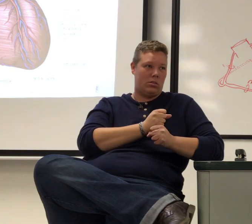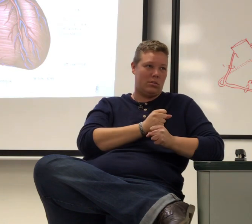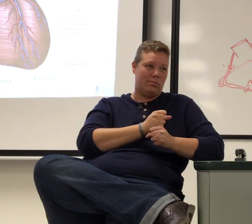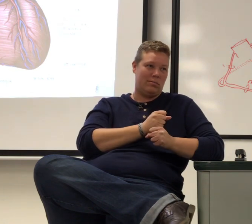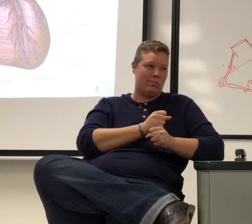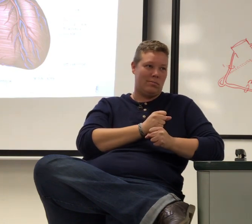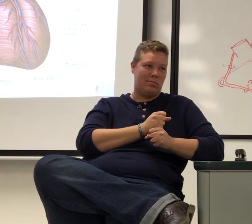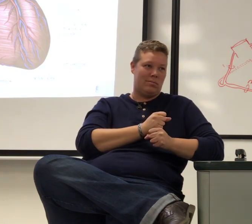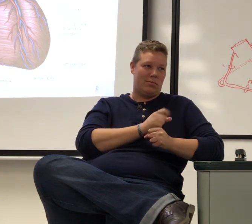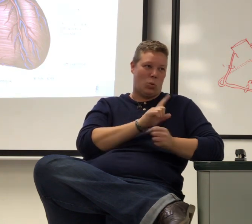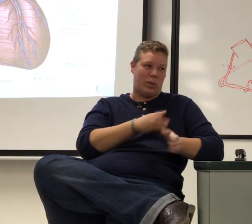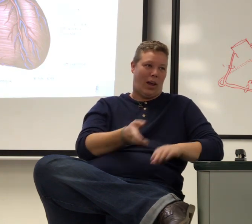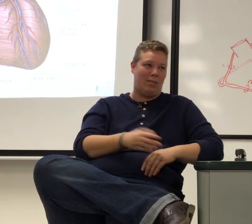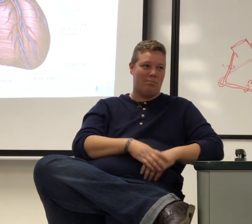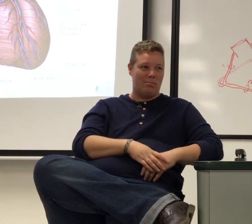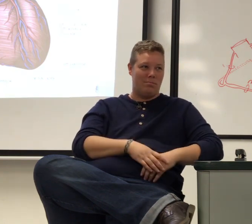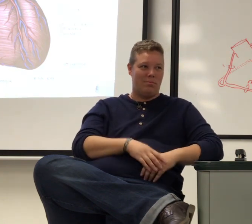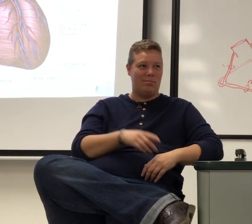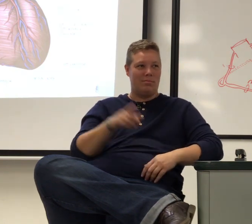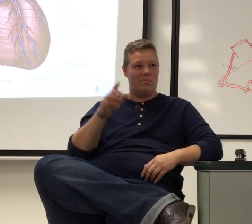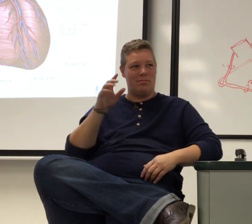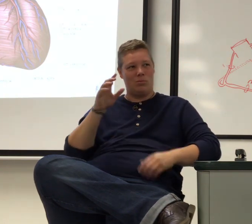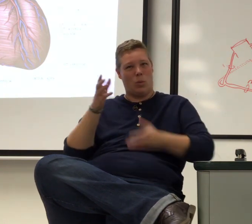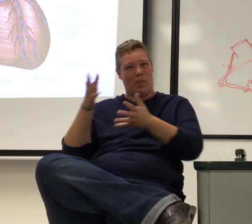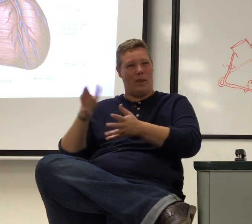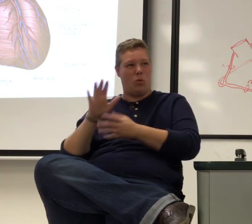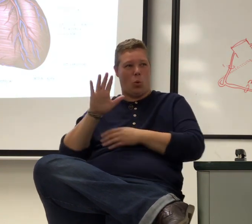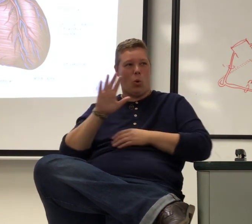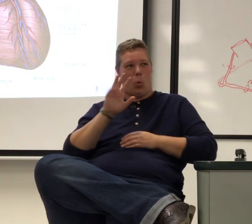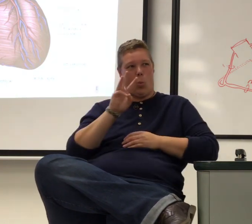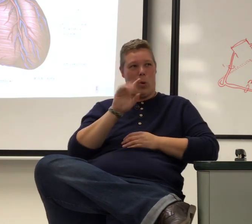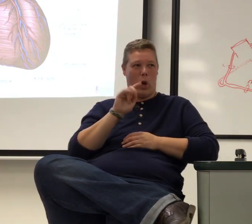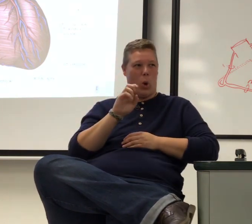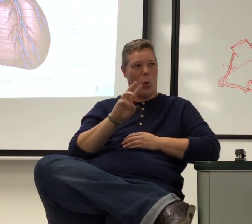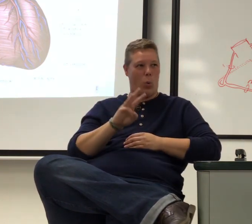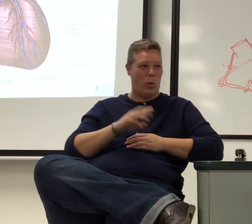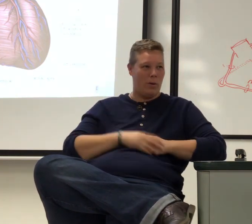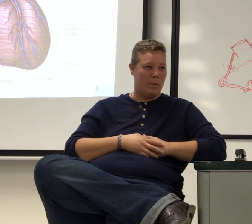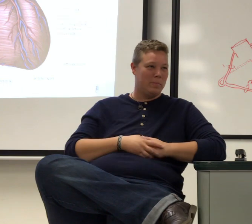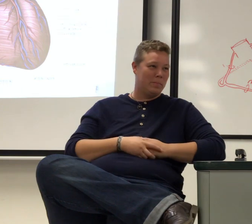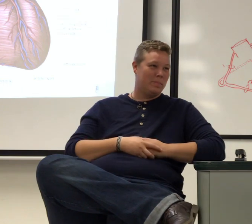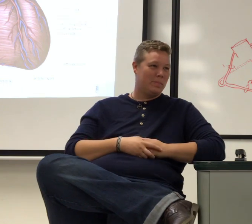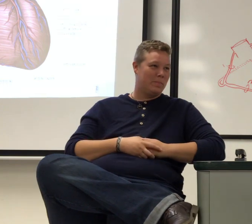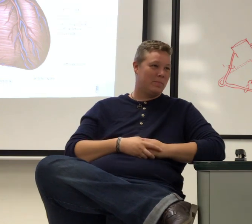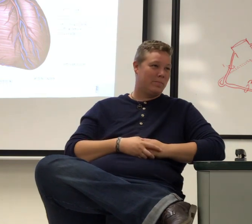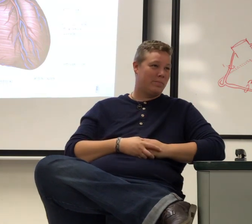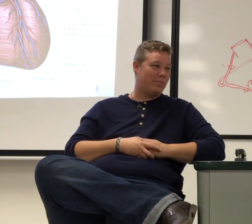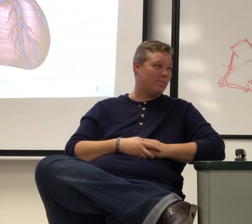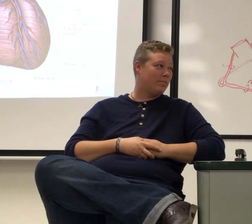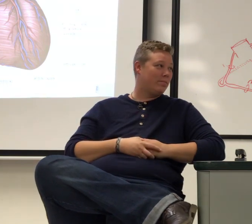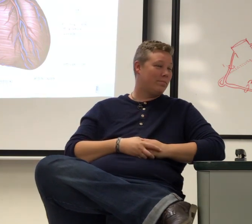can't sustain cardiac output. You might go into shock and die, basically. So,